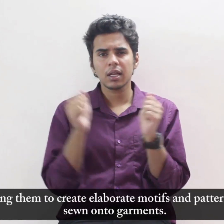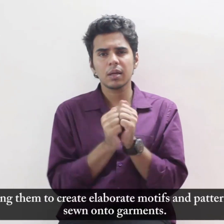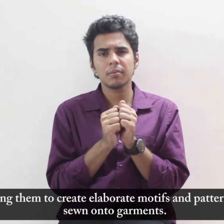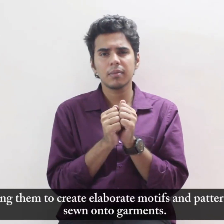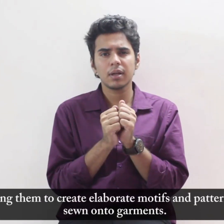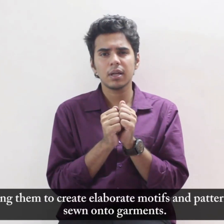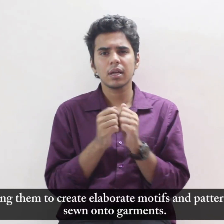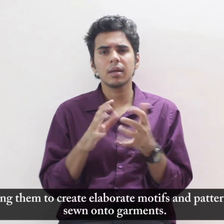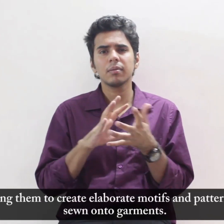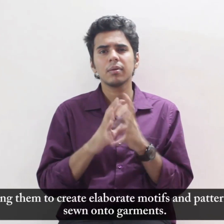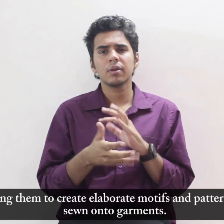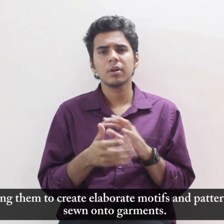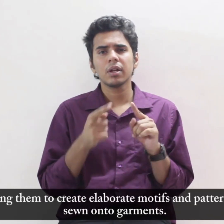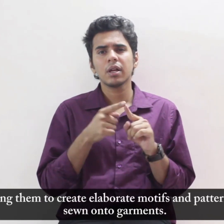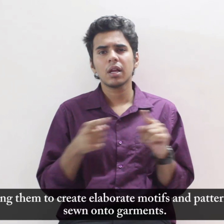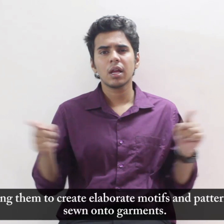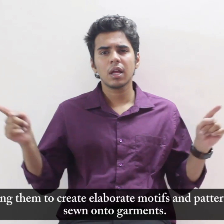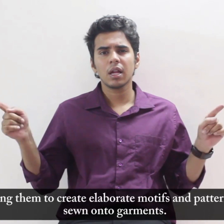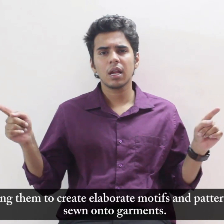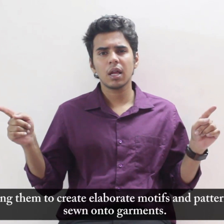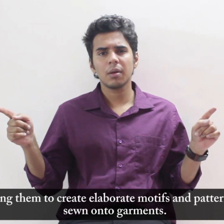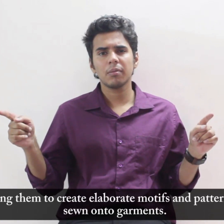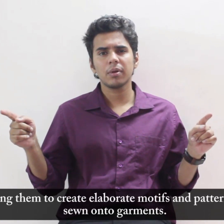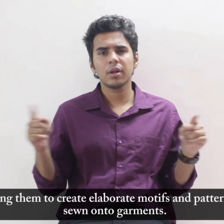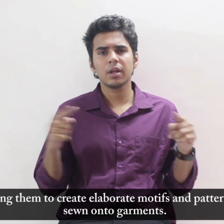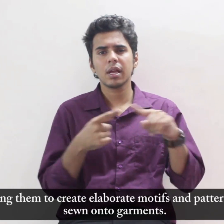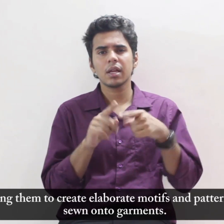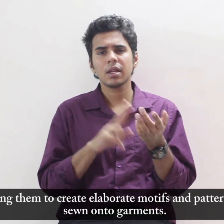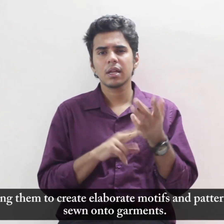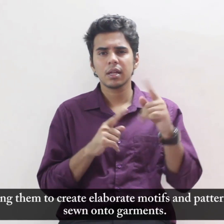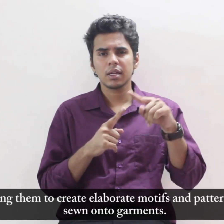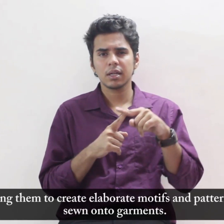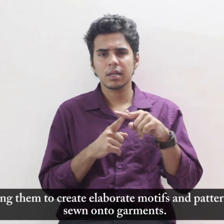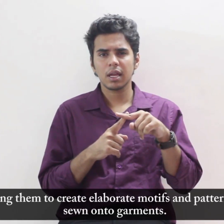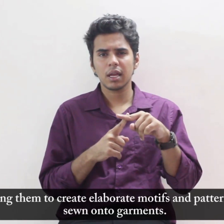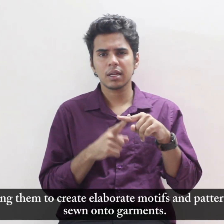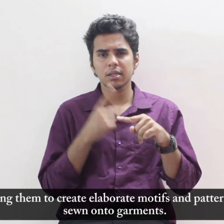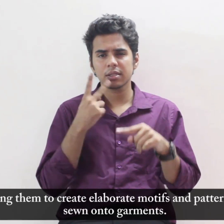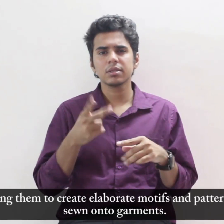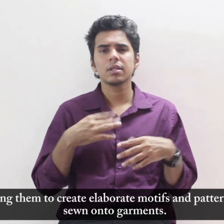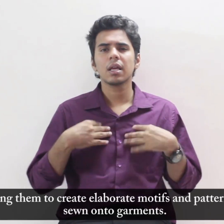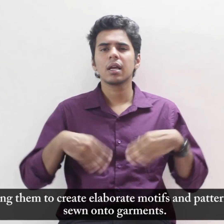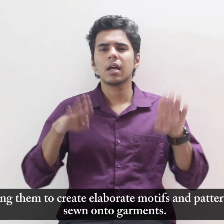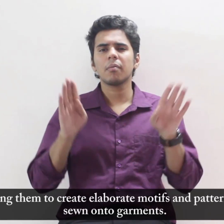combining them to create elaborate motifs and patterns that are sewn onto garments.